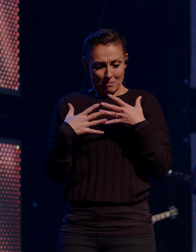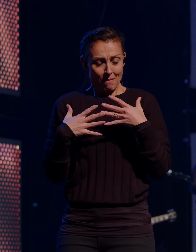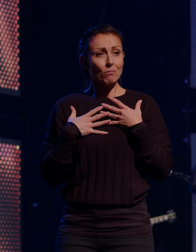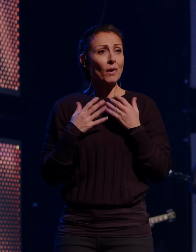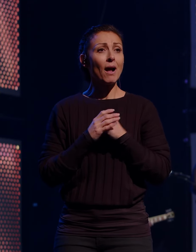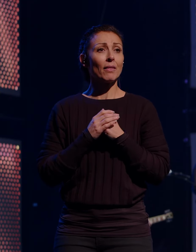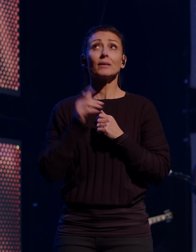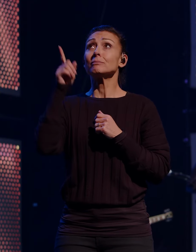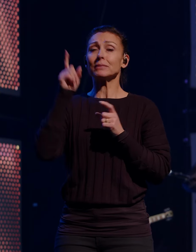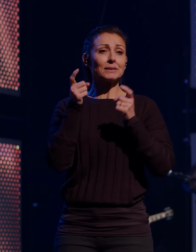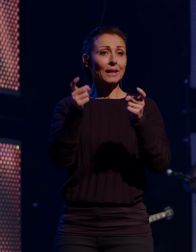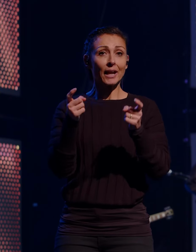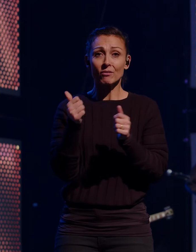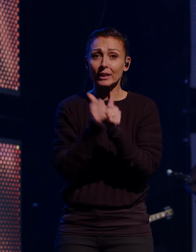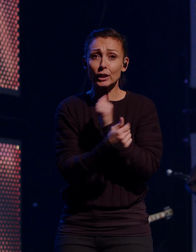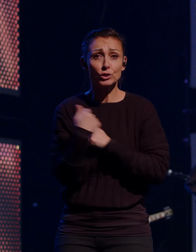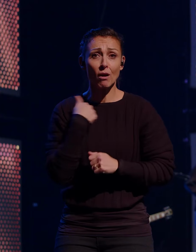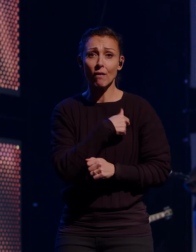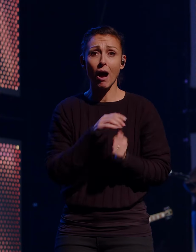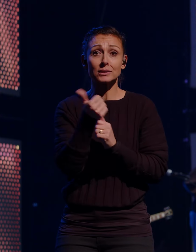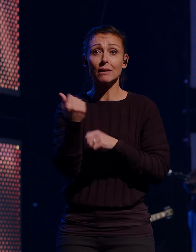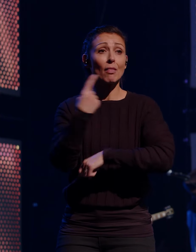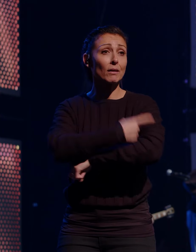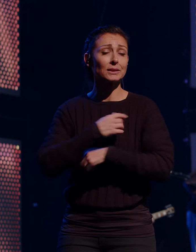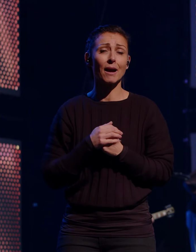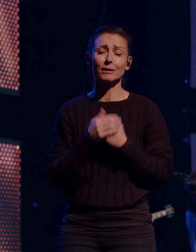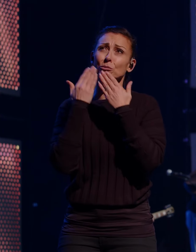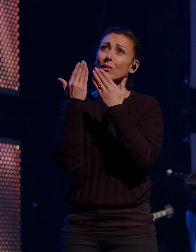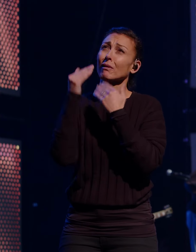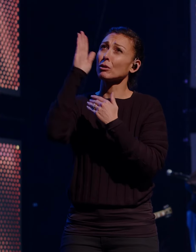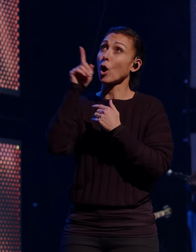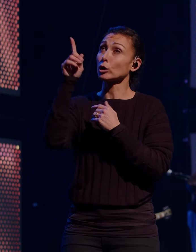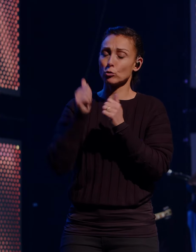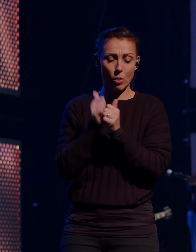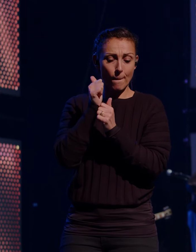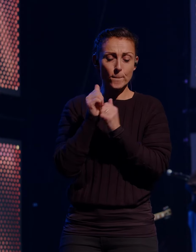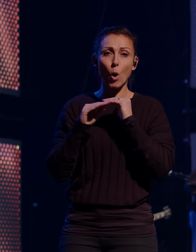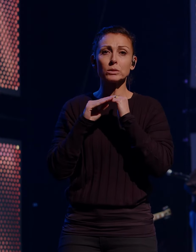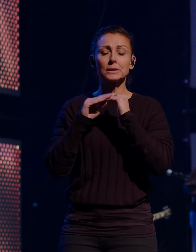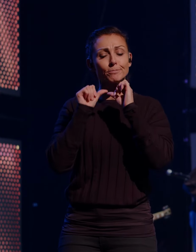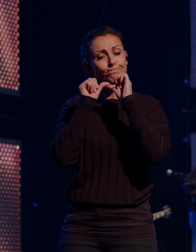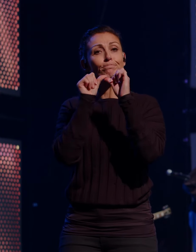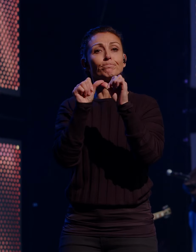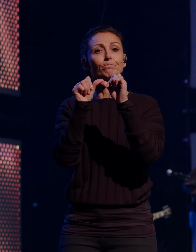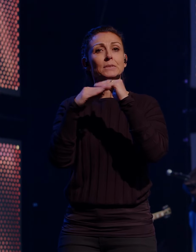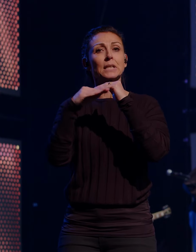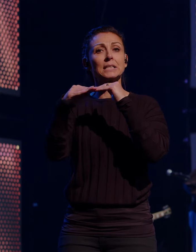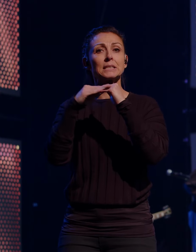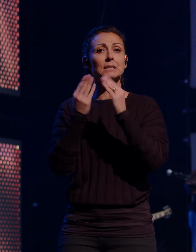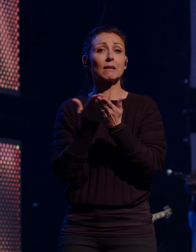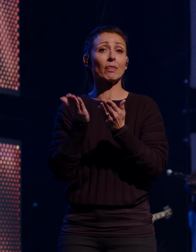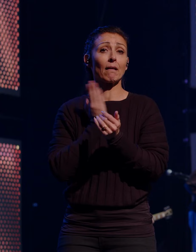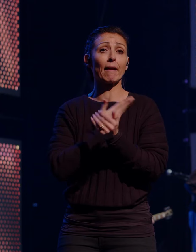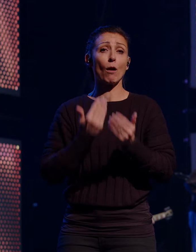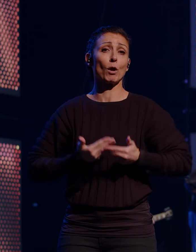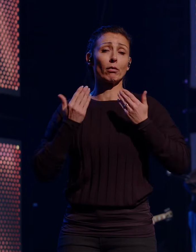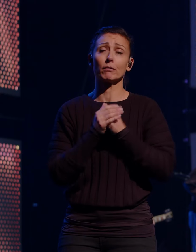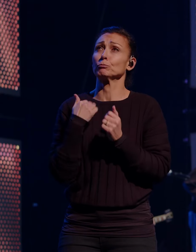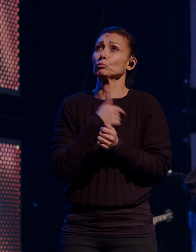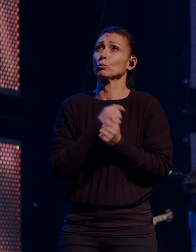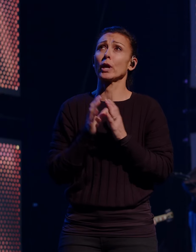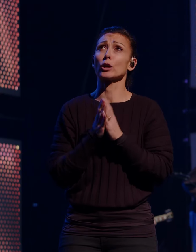another day. And so, Father, we thank you so much for just being the most consistent thing in our lives. God, we're so